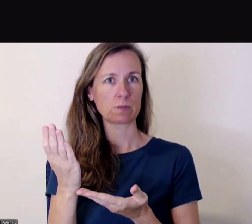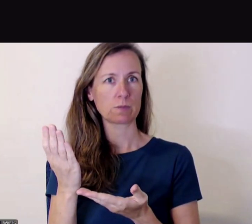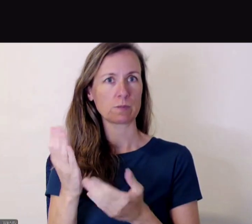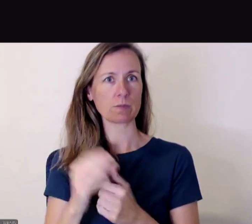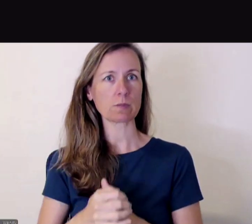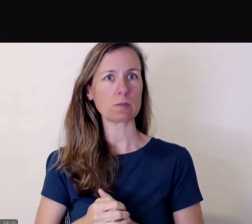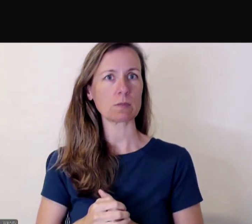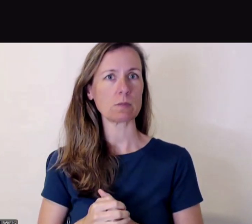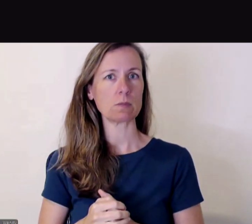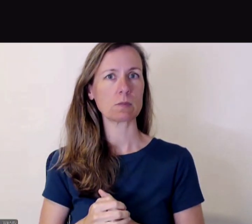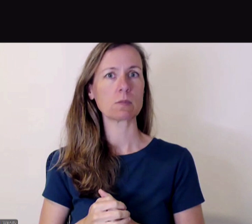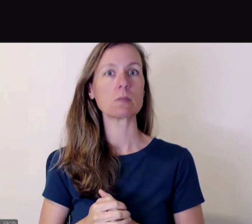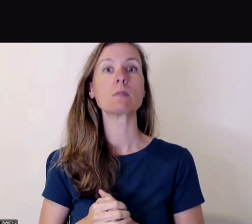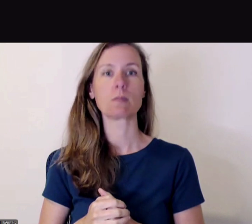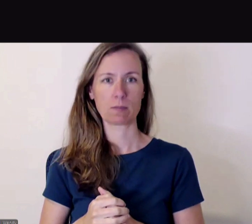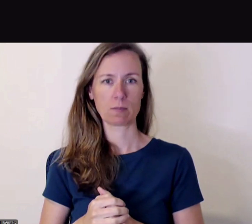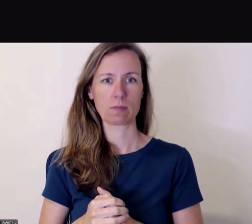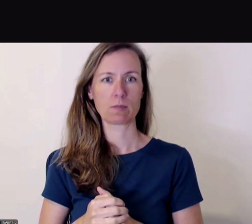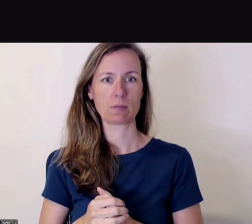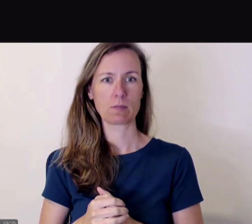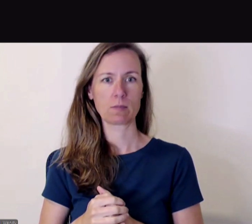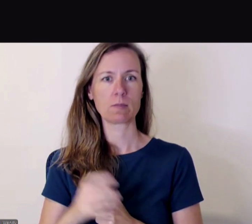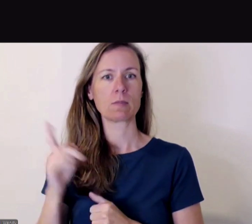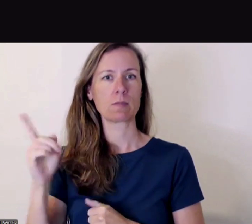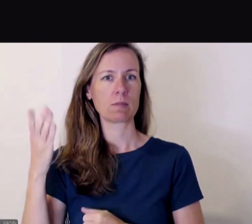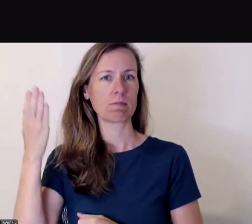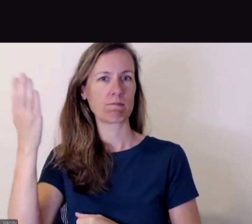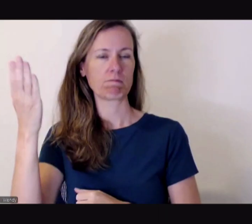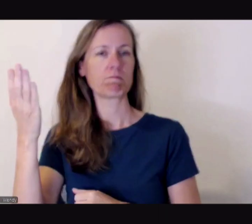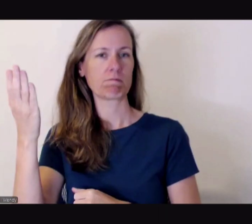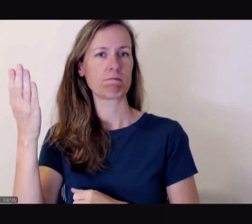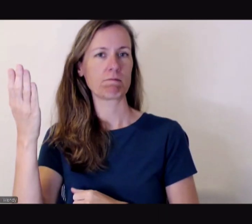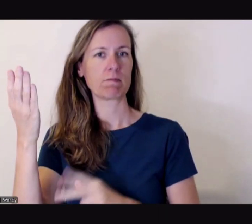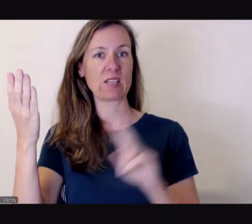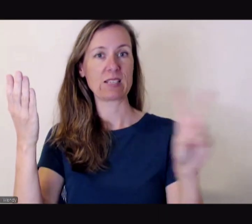So moved. Is there a second to that motion?